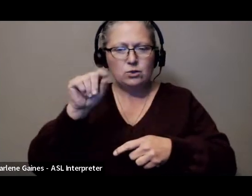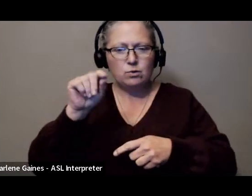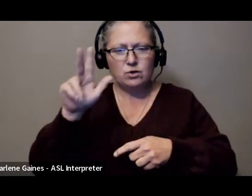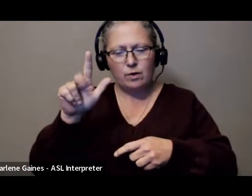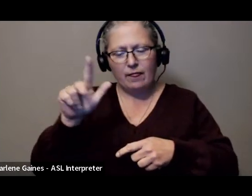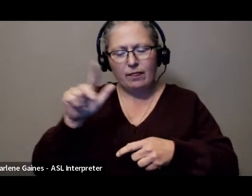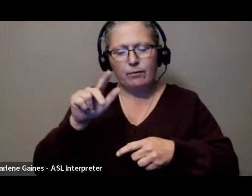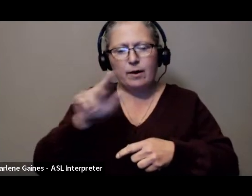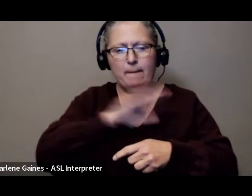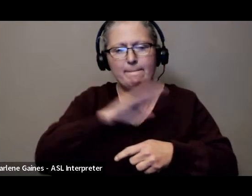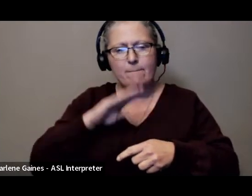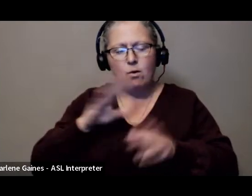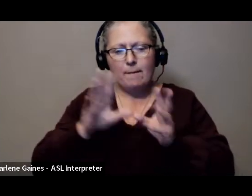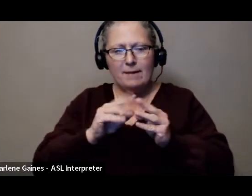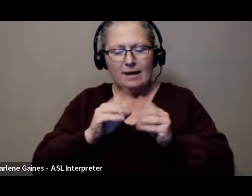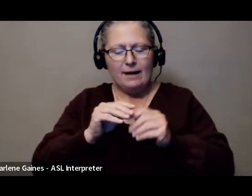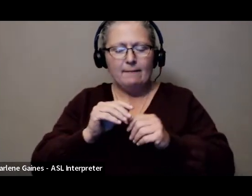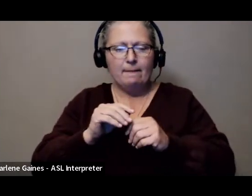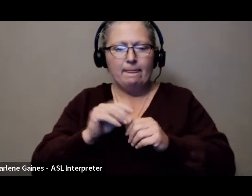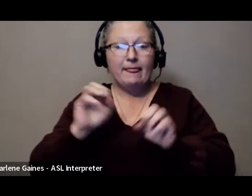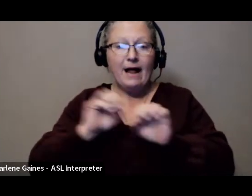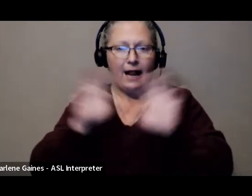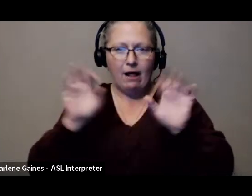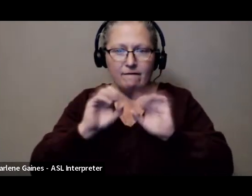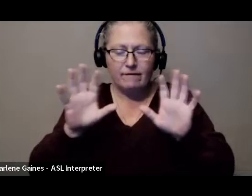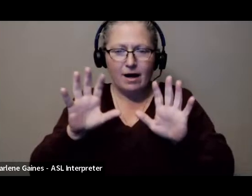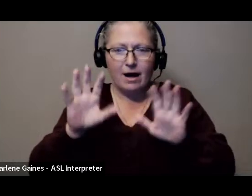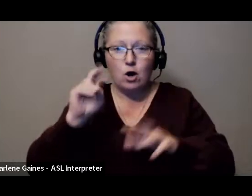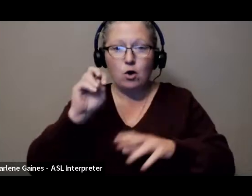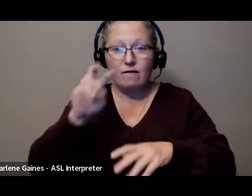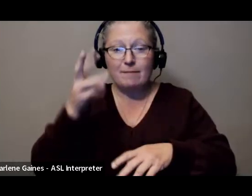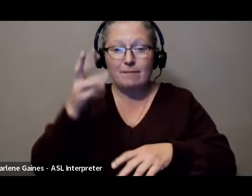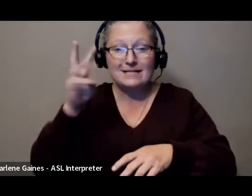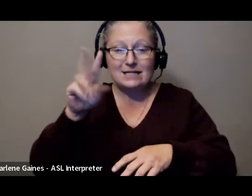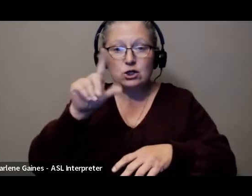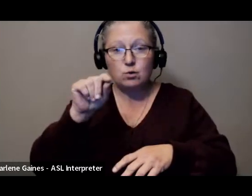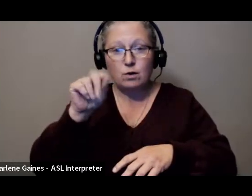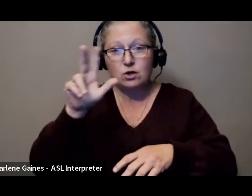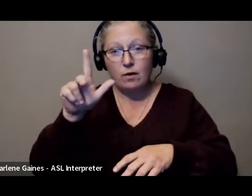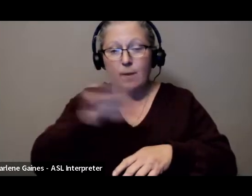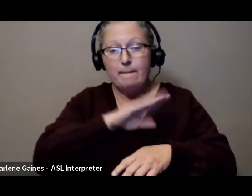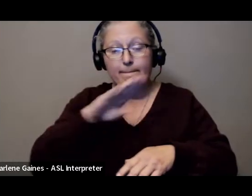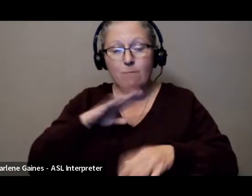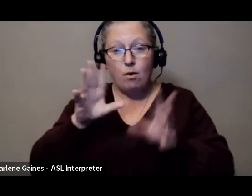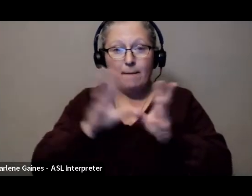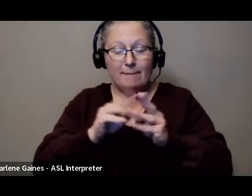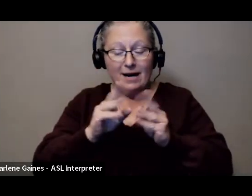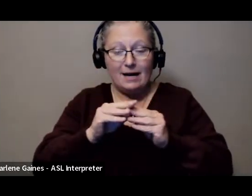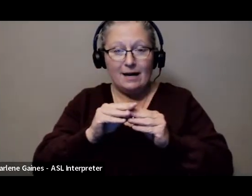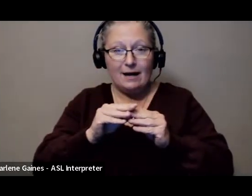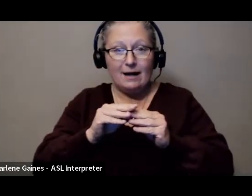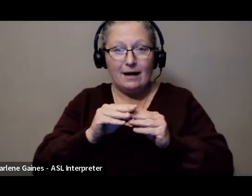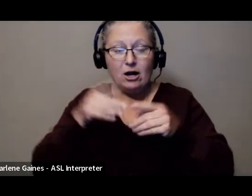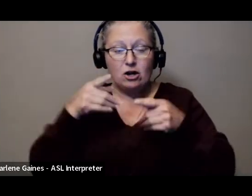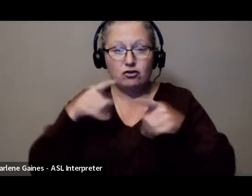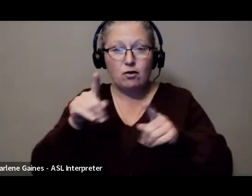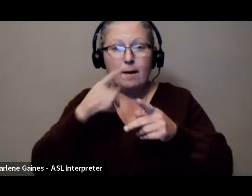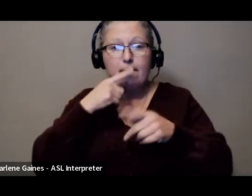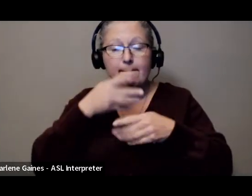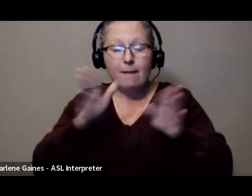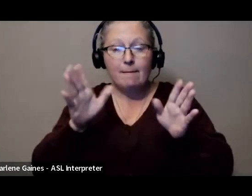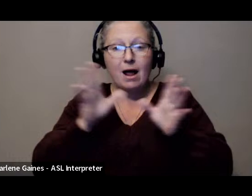2023 board meeting. To clarify, at the November 16th, 2023 board meeting, in the course of public